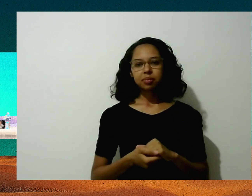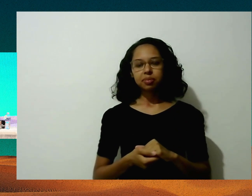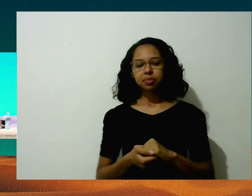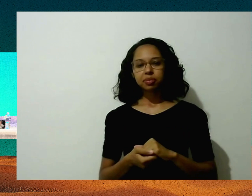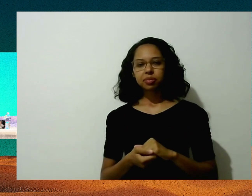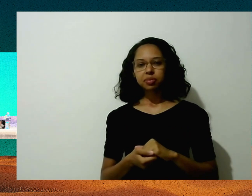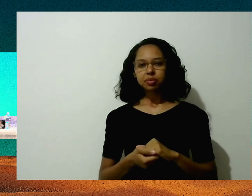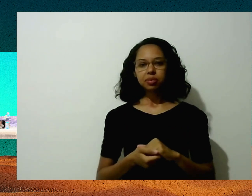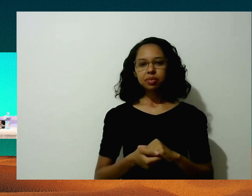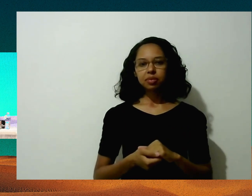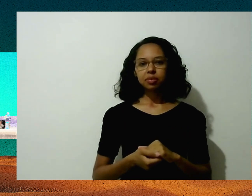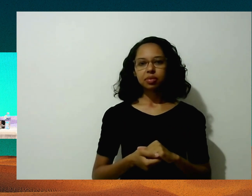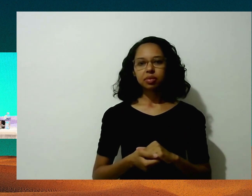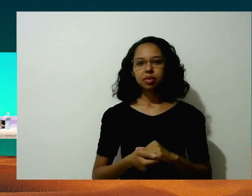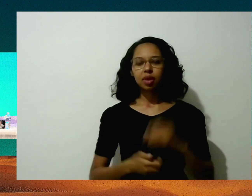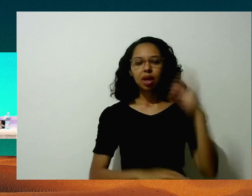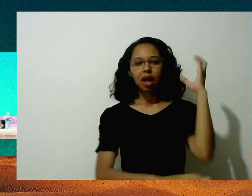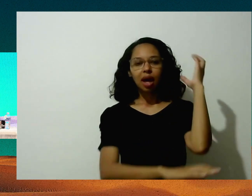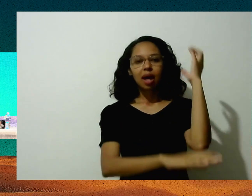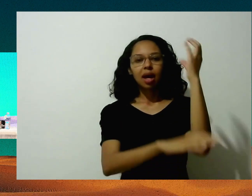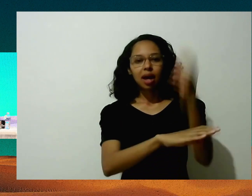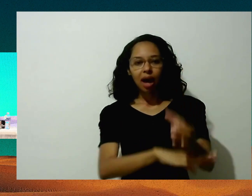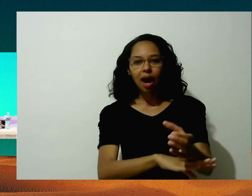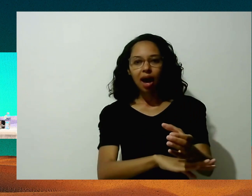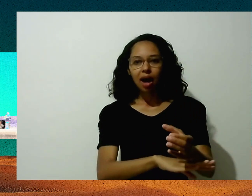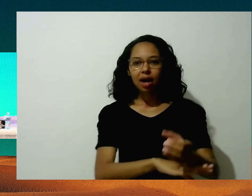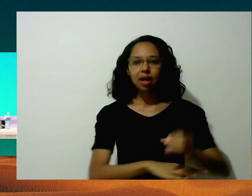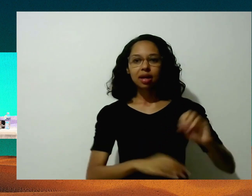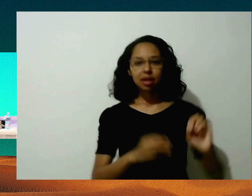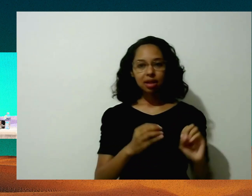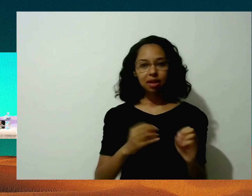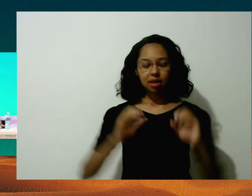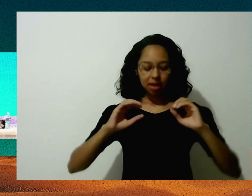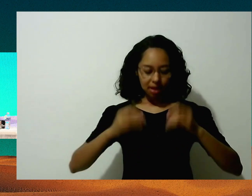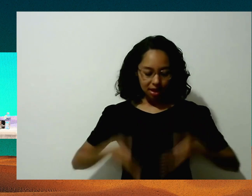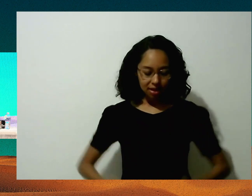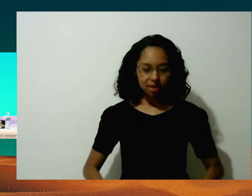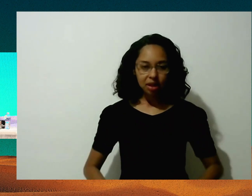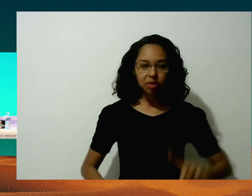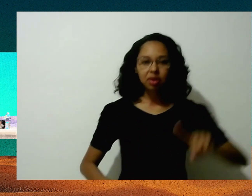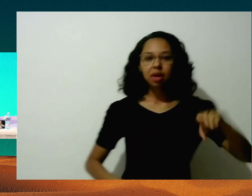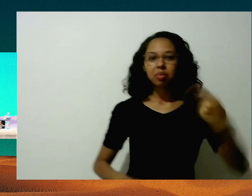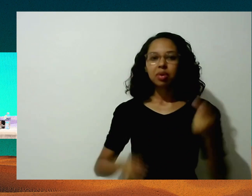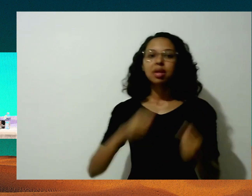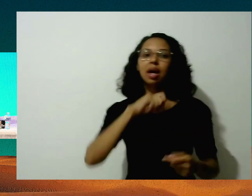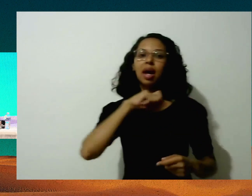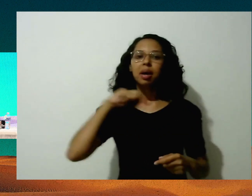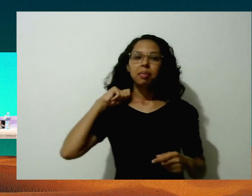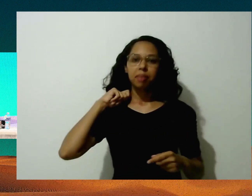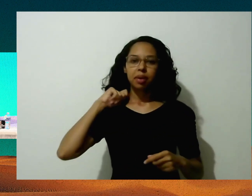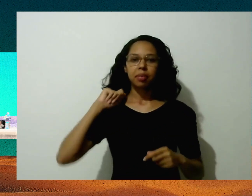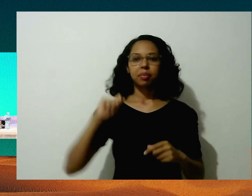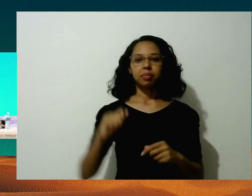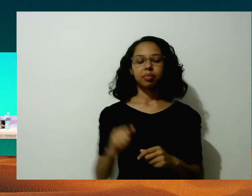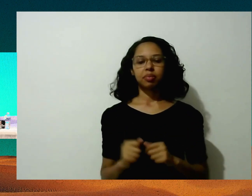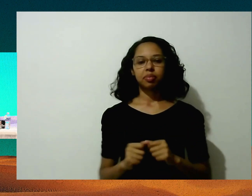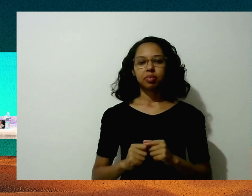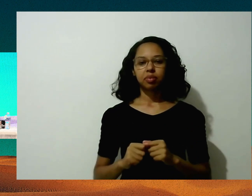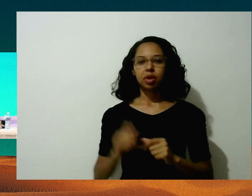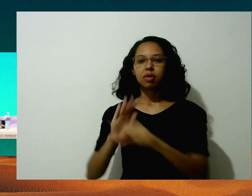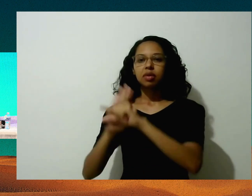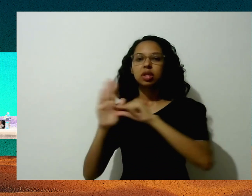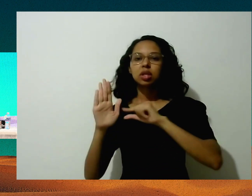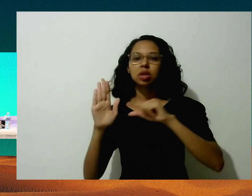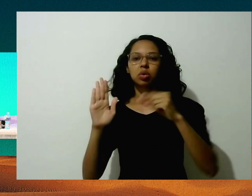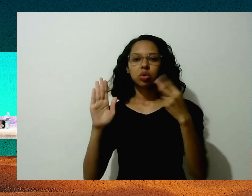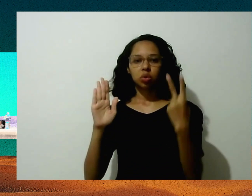Caim e também nasceu Abel. Then Cain was born, and later Abel. Versículo 2, depois deu à luz